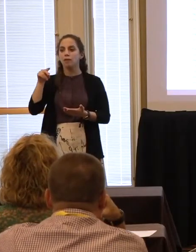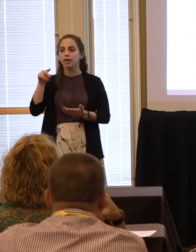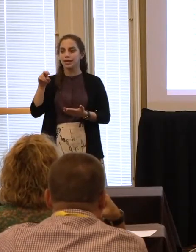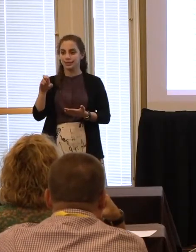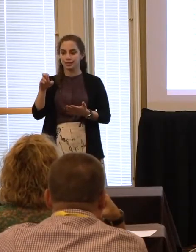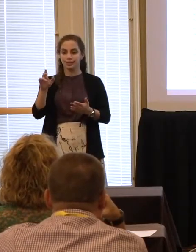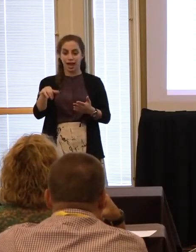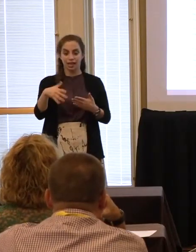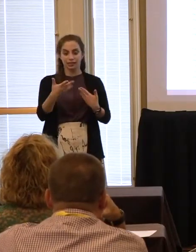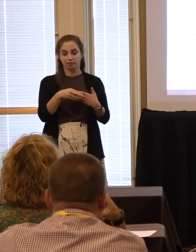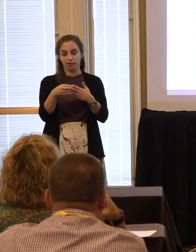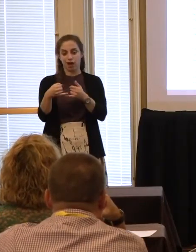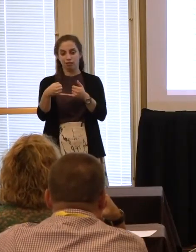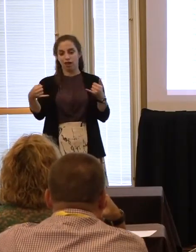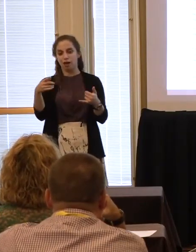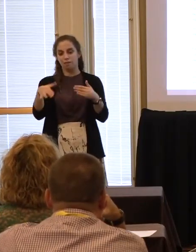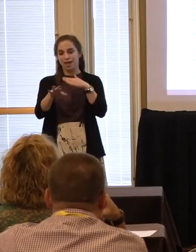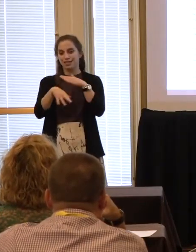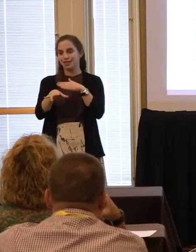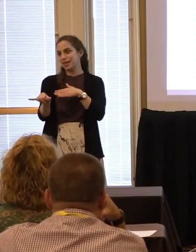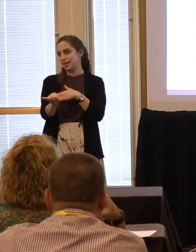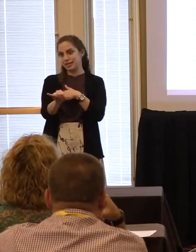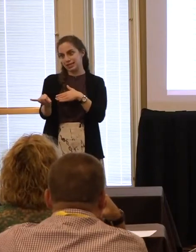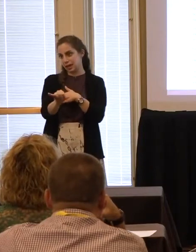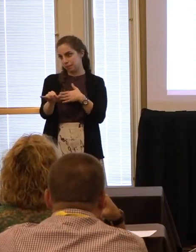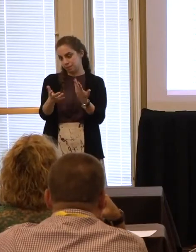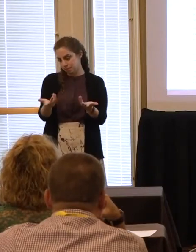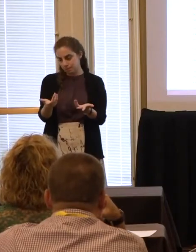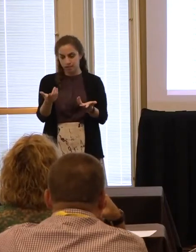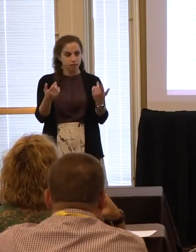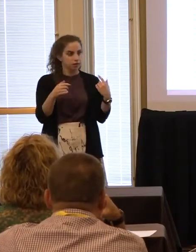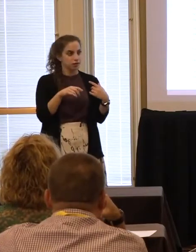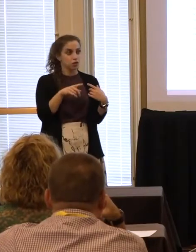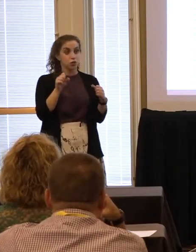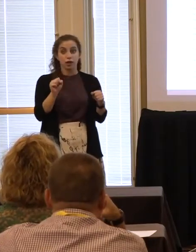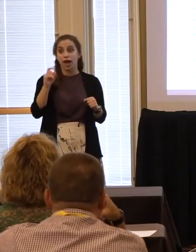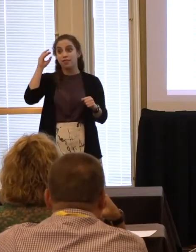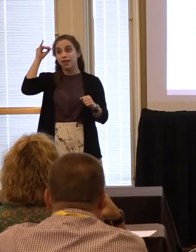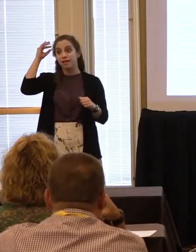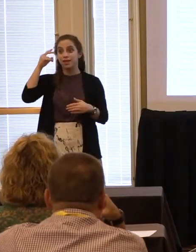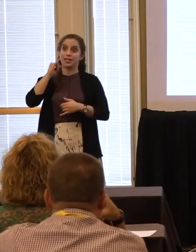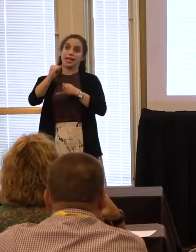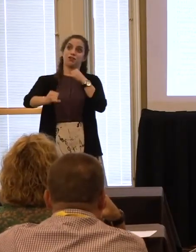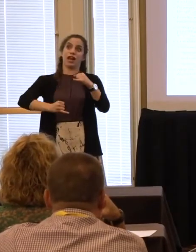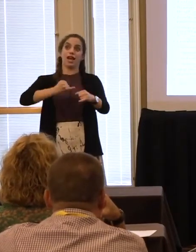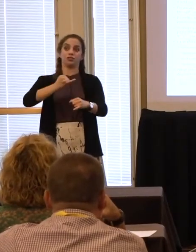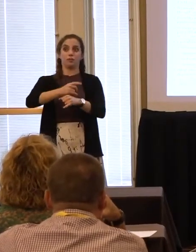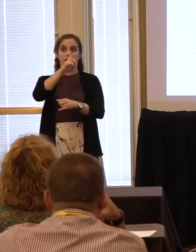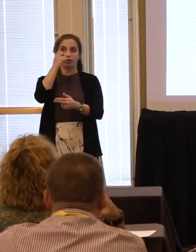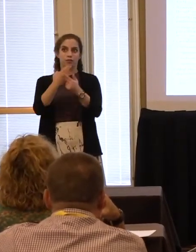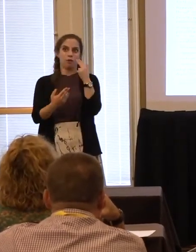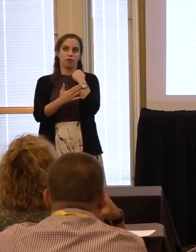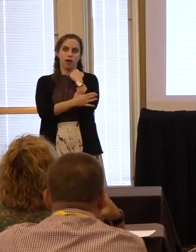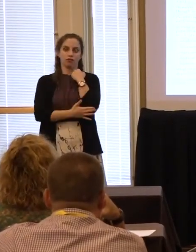guideline. That is basically the same. And you can think of it as international because it's in both